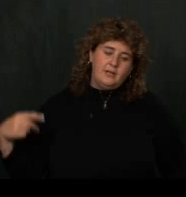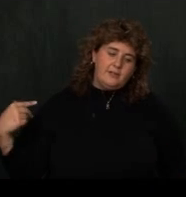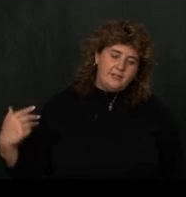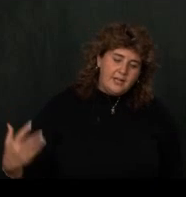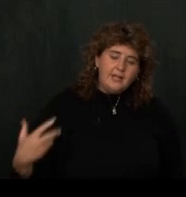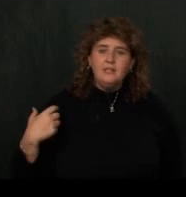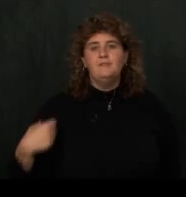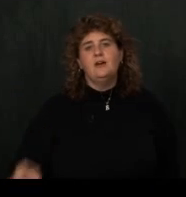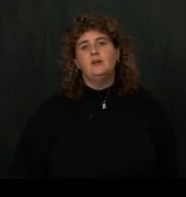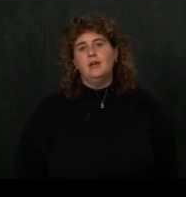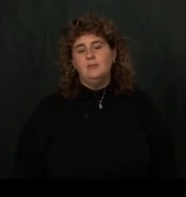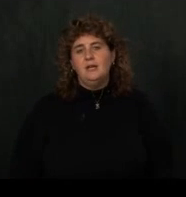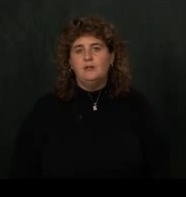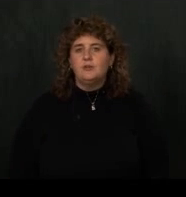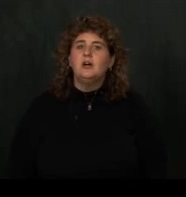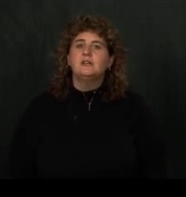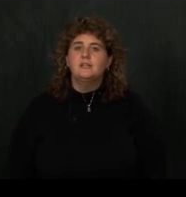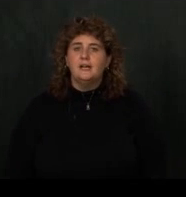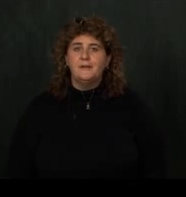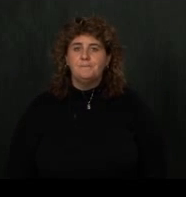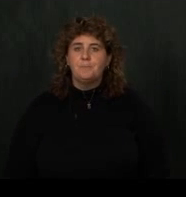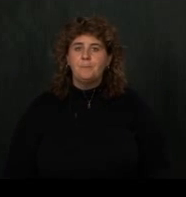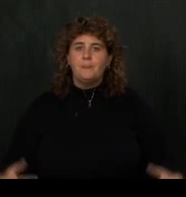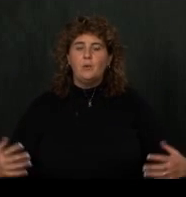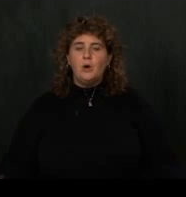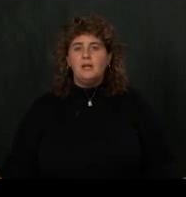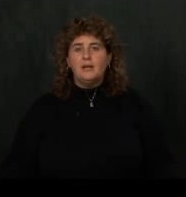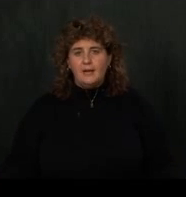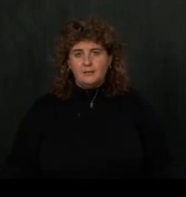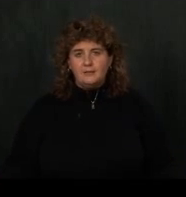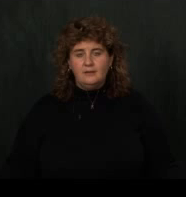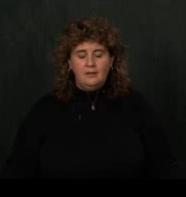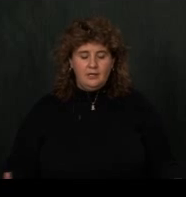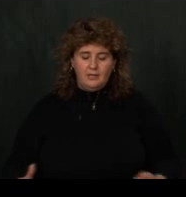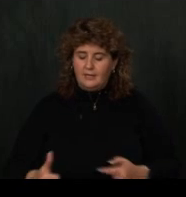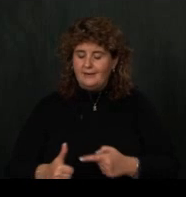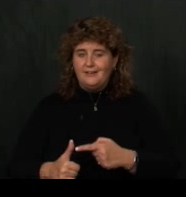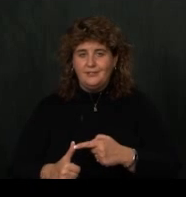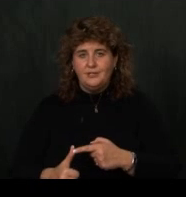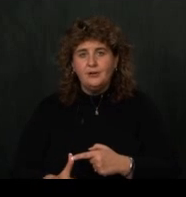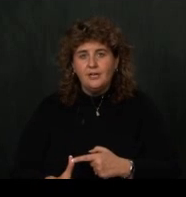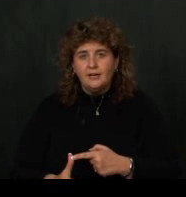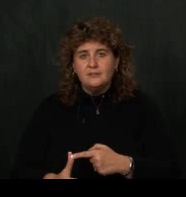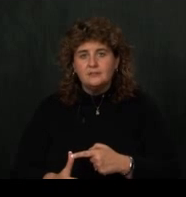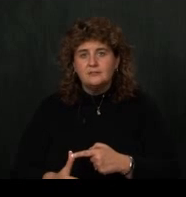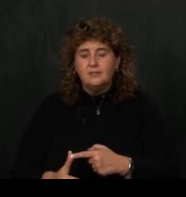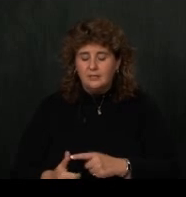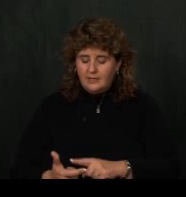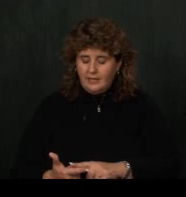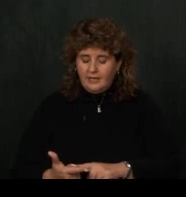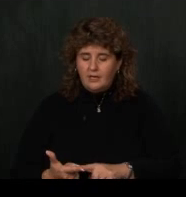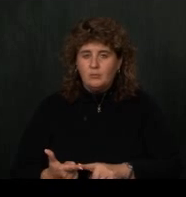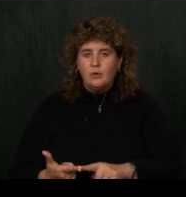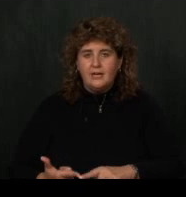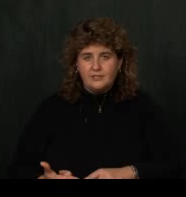They tell you they found gram-negative cocci. What do you got? You got Neisseria, and you got